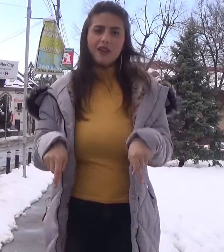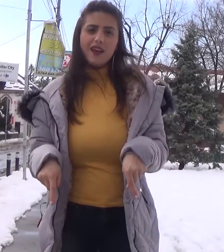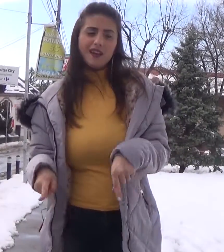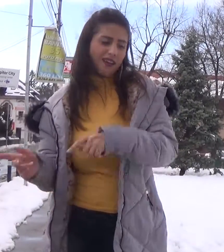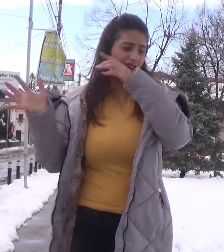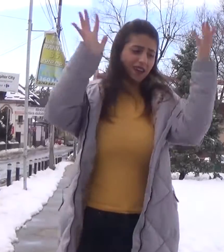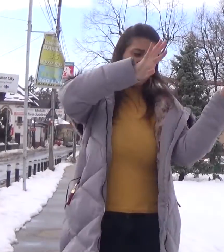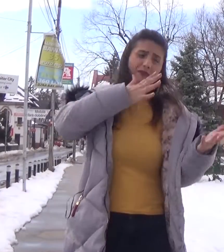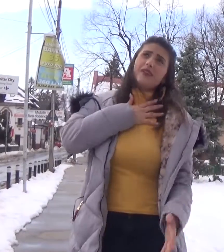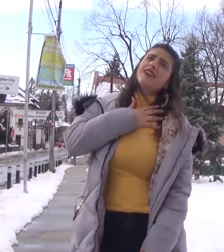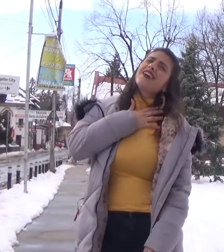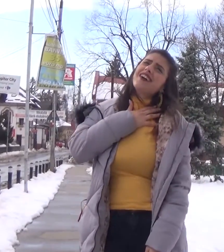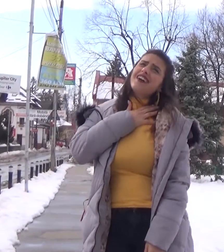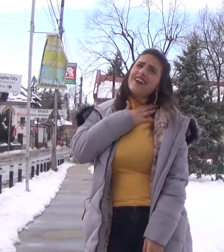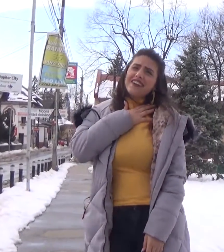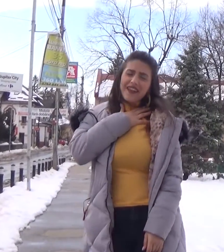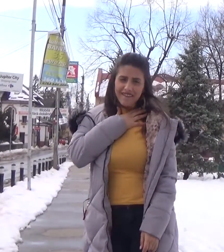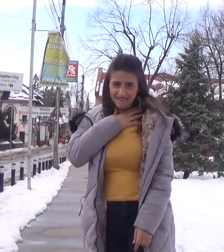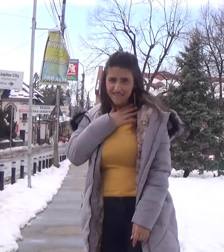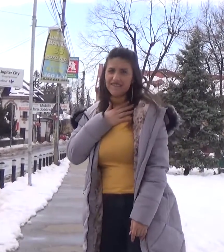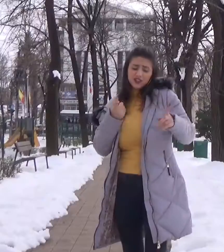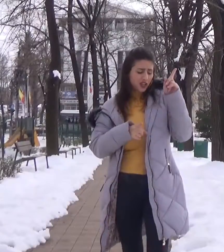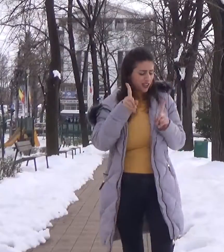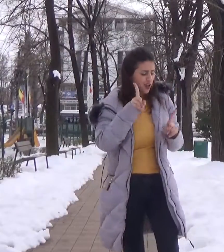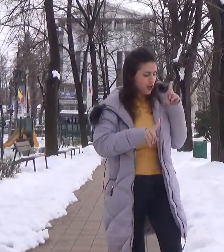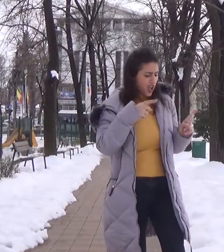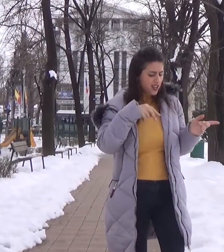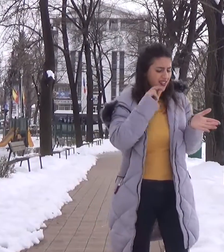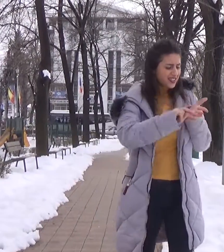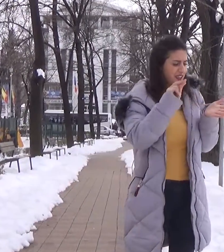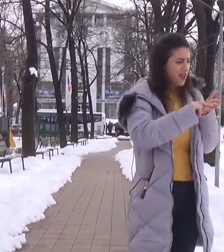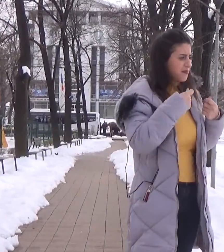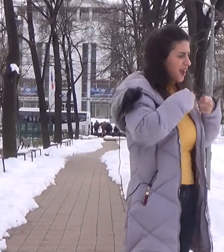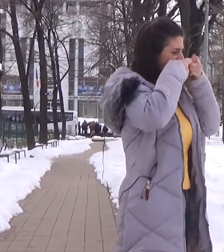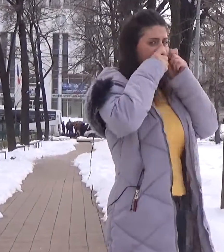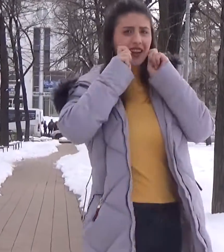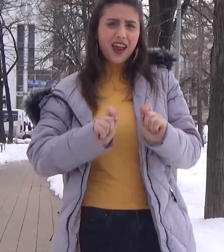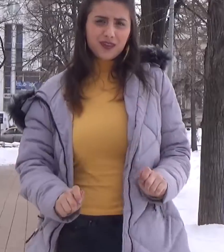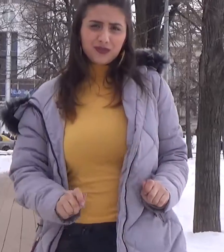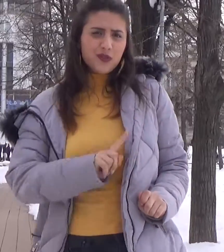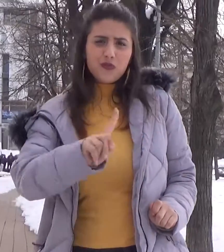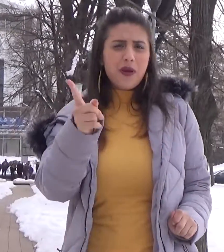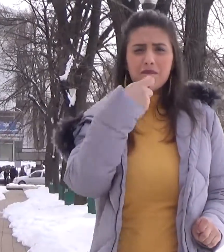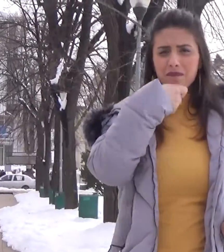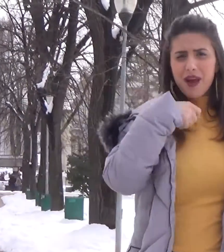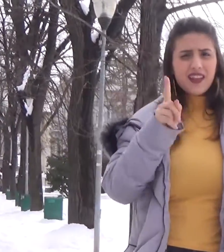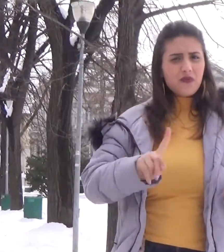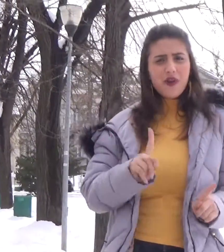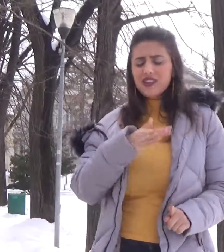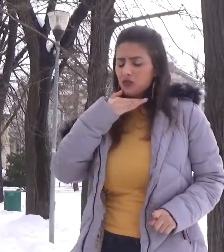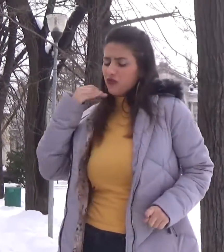It's like the walls are caving in. Sometimes I feel like giving up.